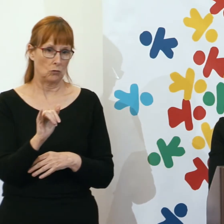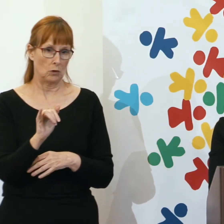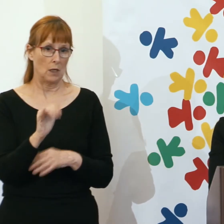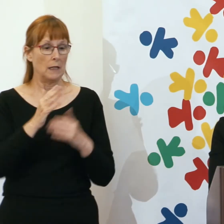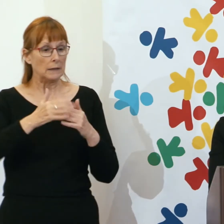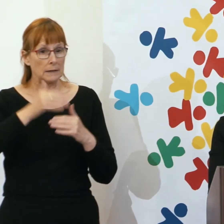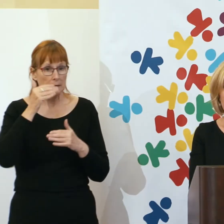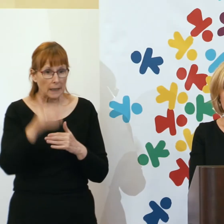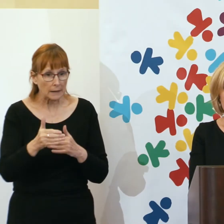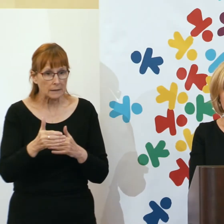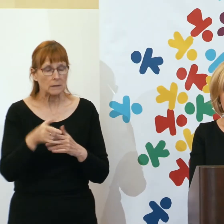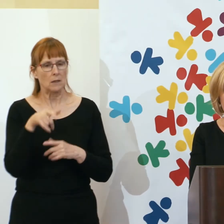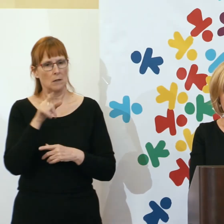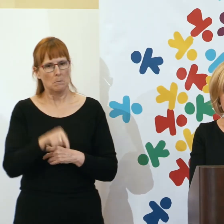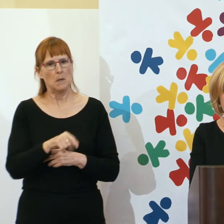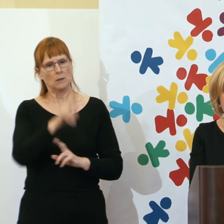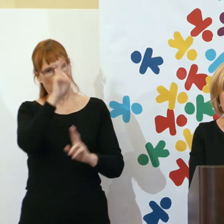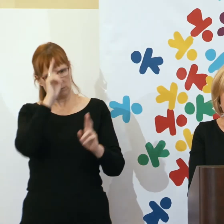respect.